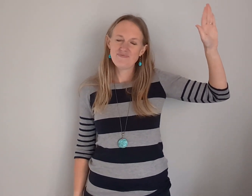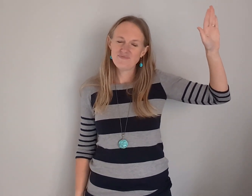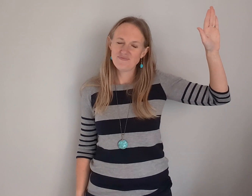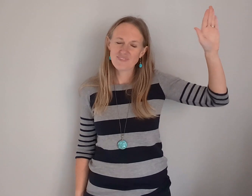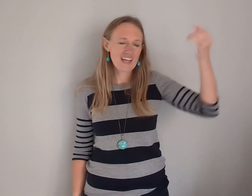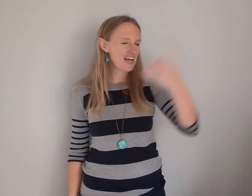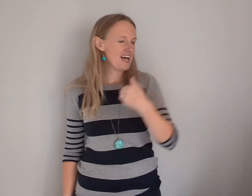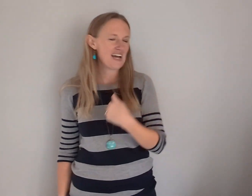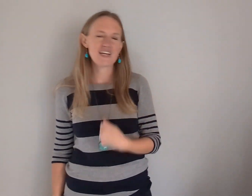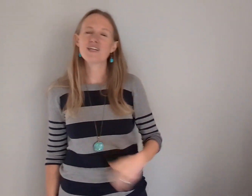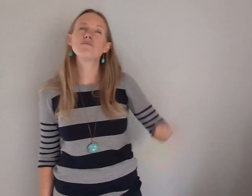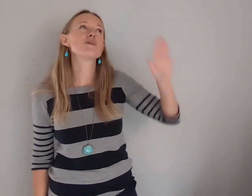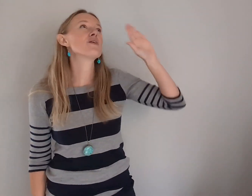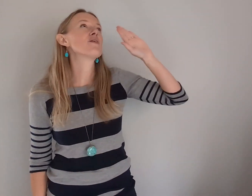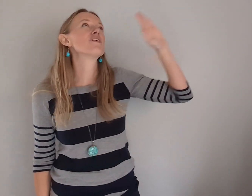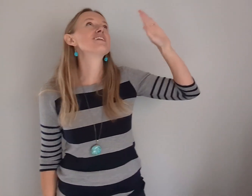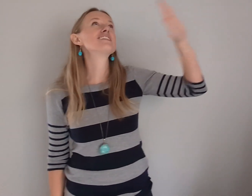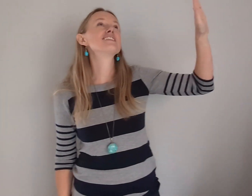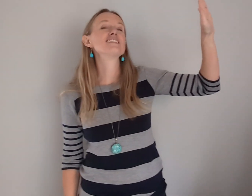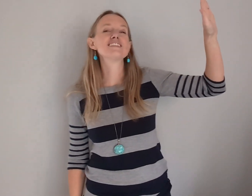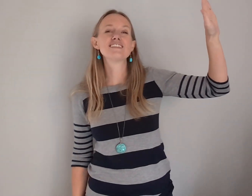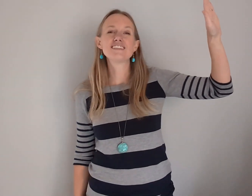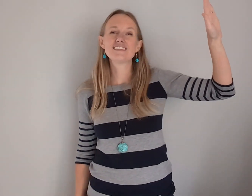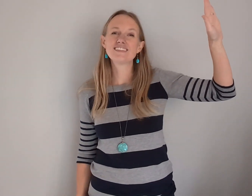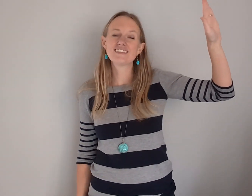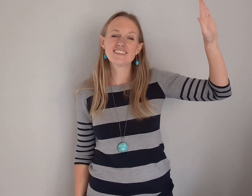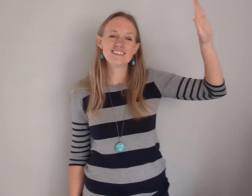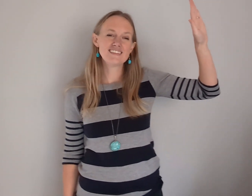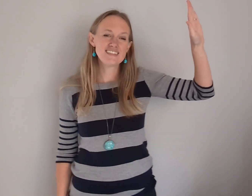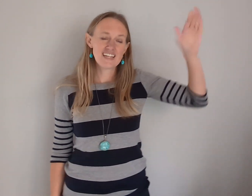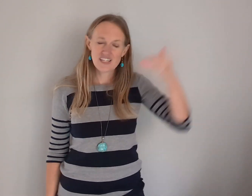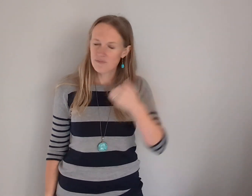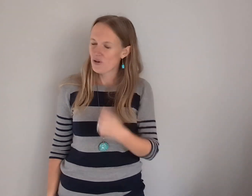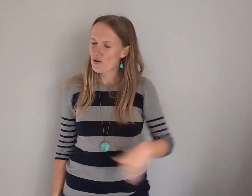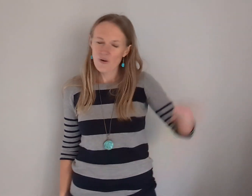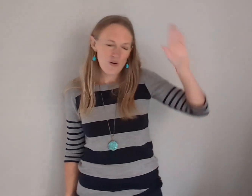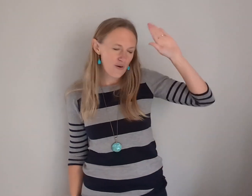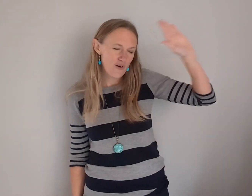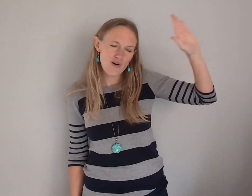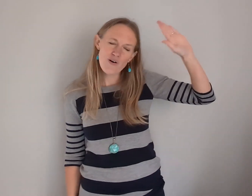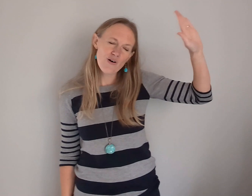I am yours. I am yours.